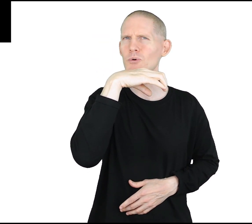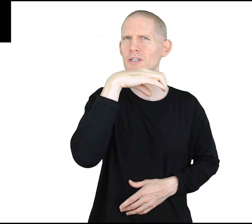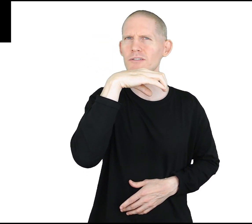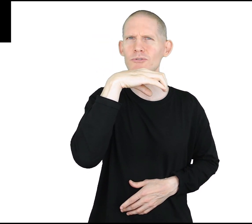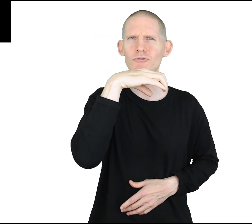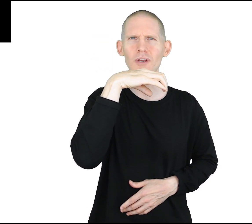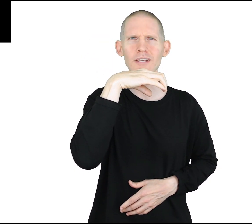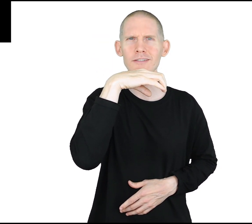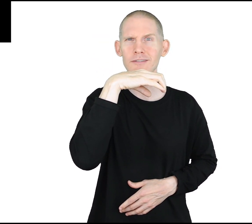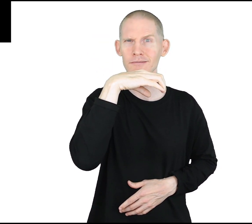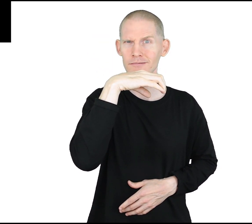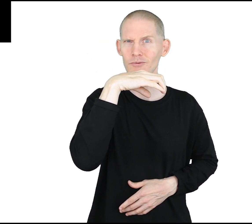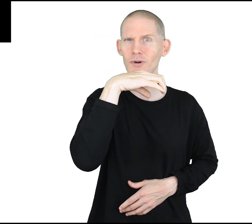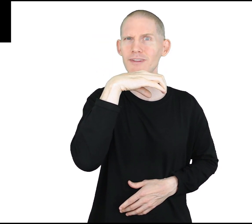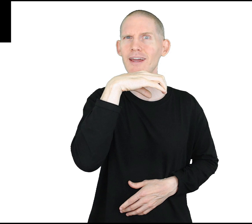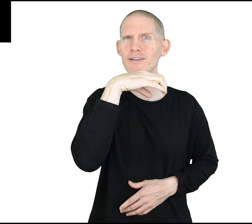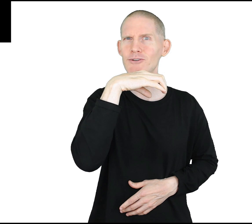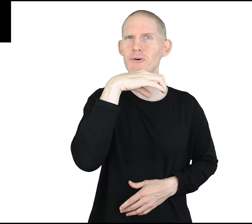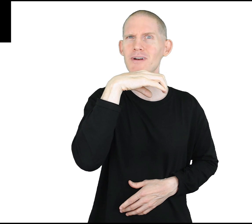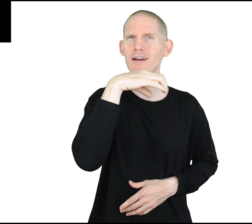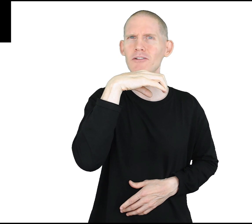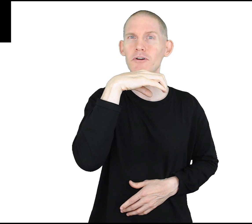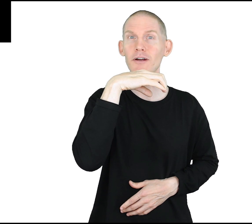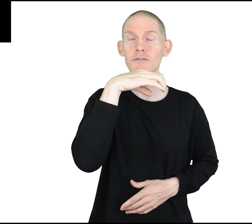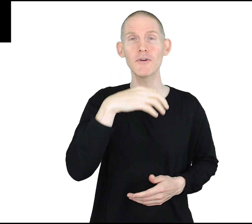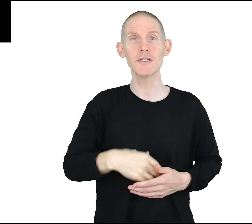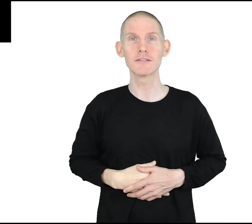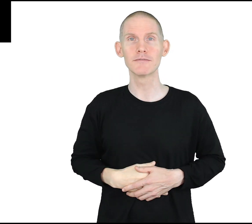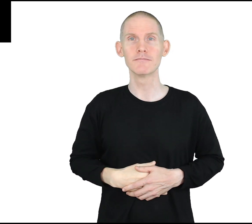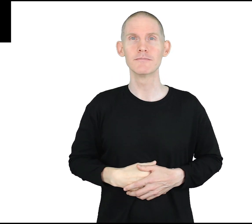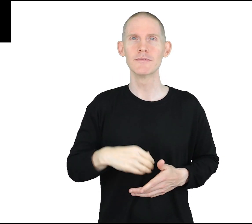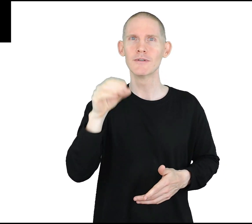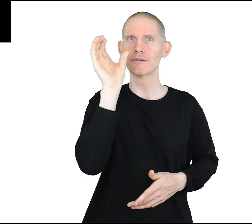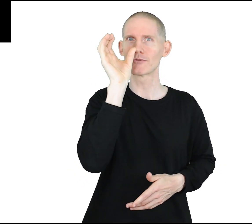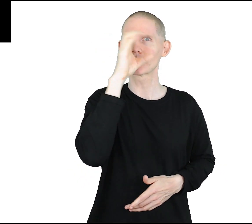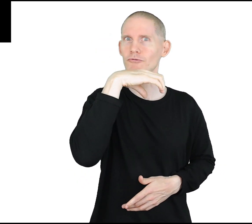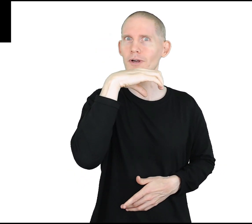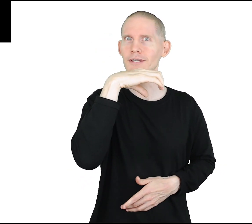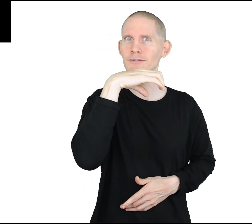weird, strange, what the heck's going on look on your face. Strange.